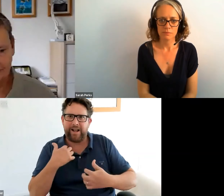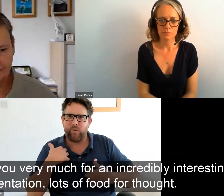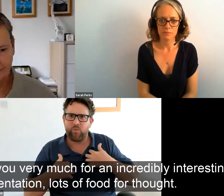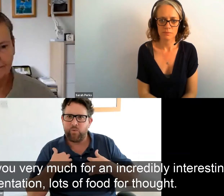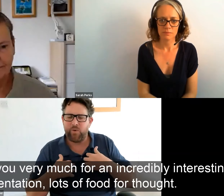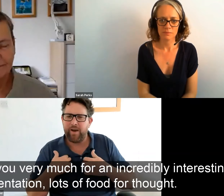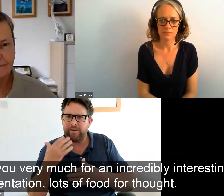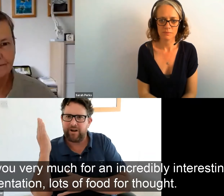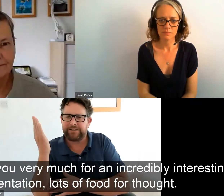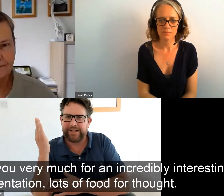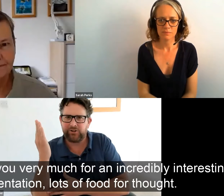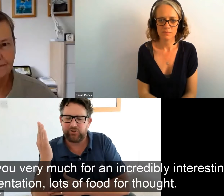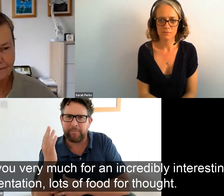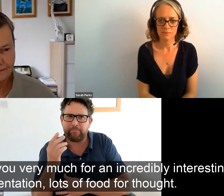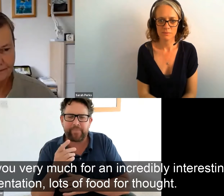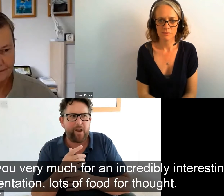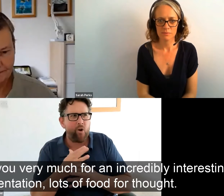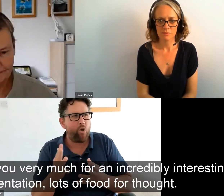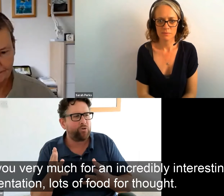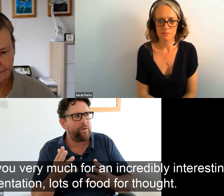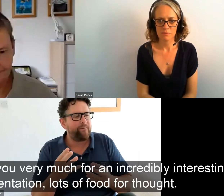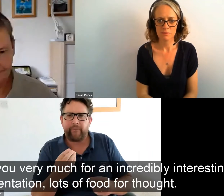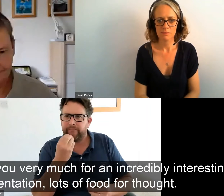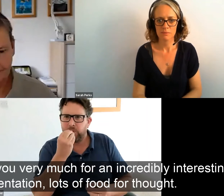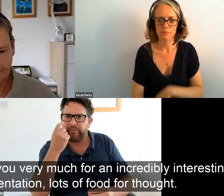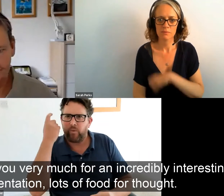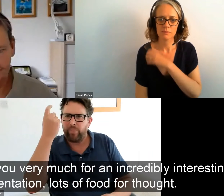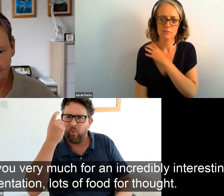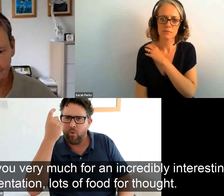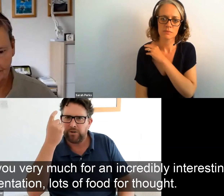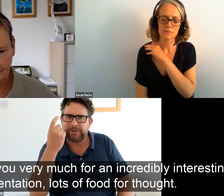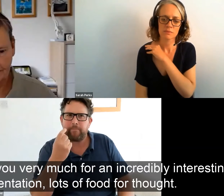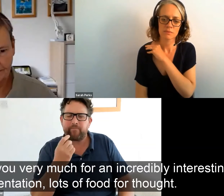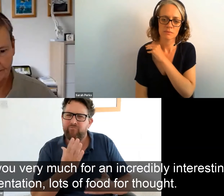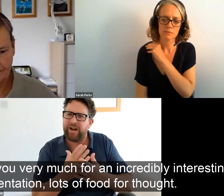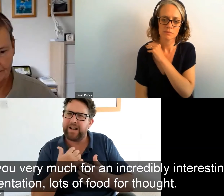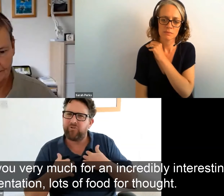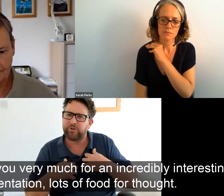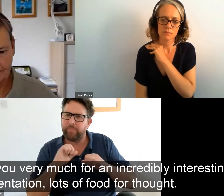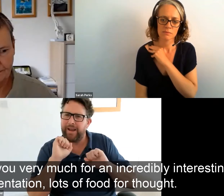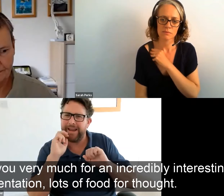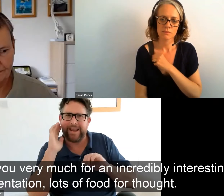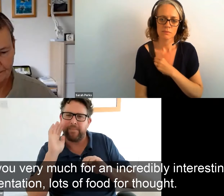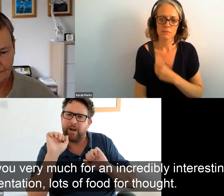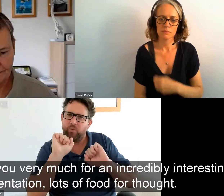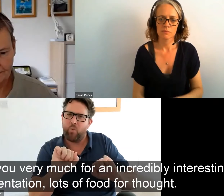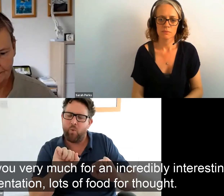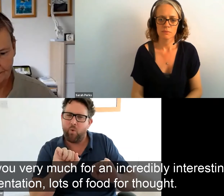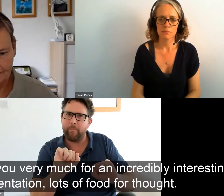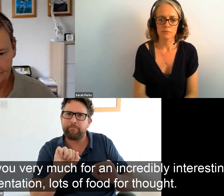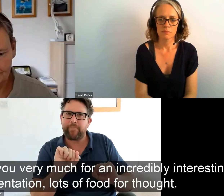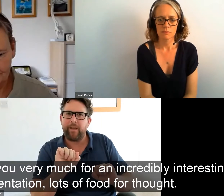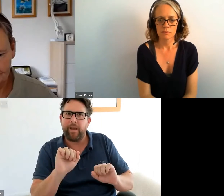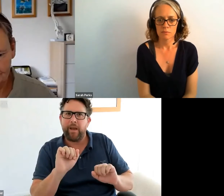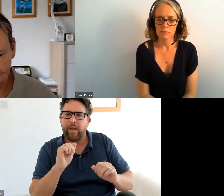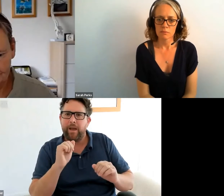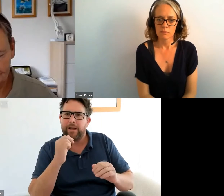Jackie, thank you very much. An incredibly interesting presentation, lots of food for thought.